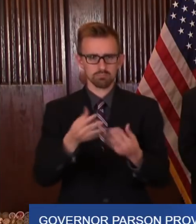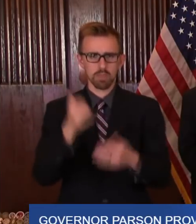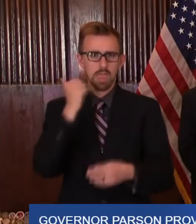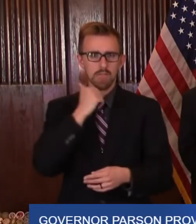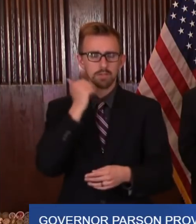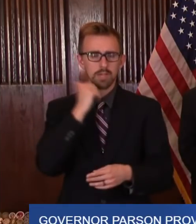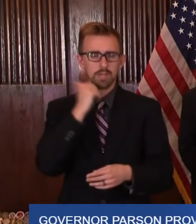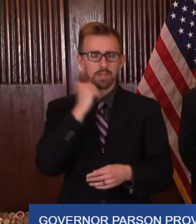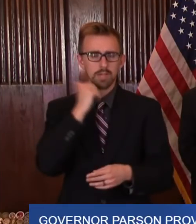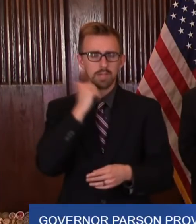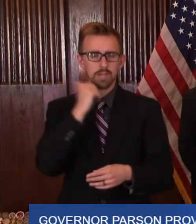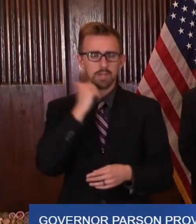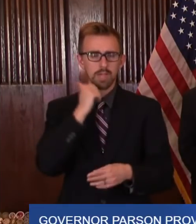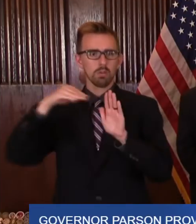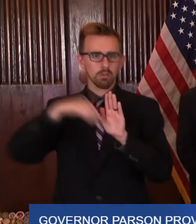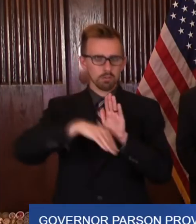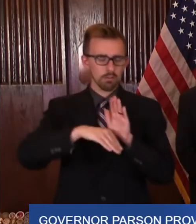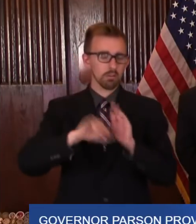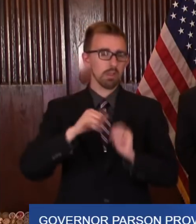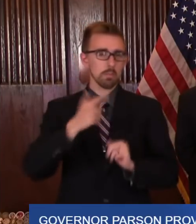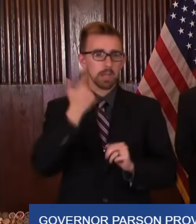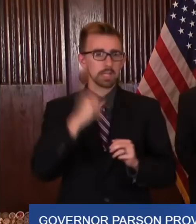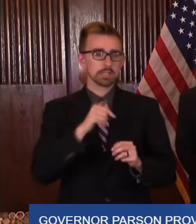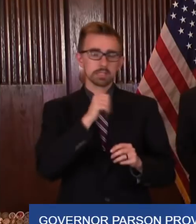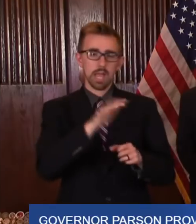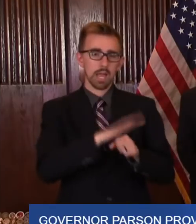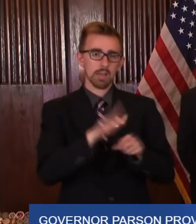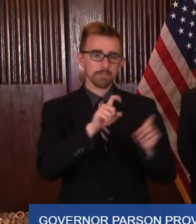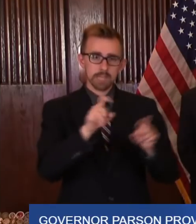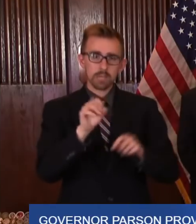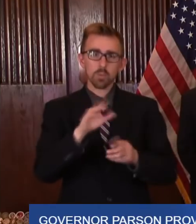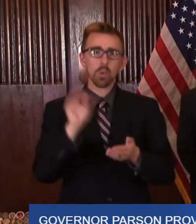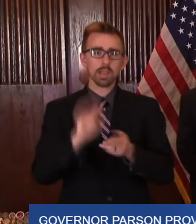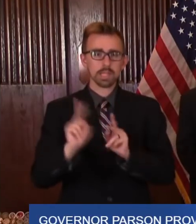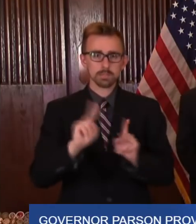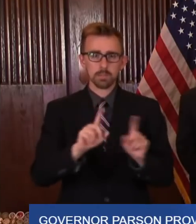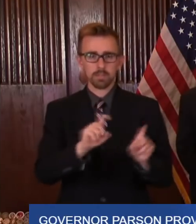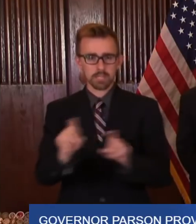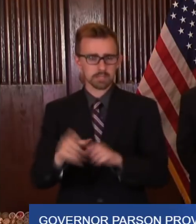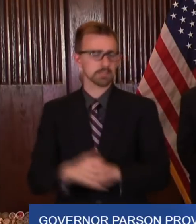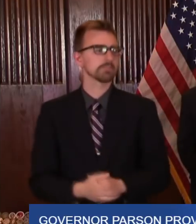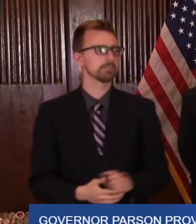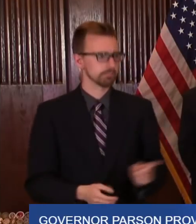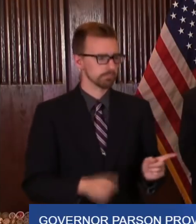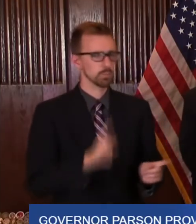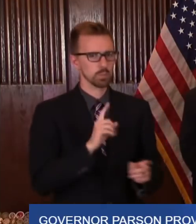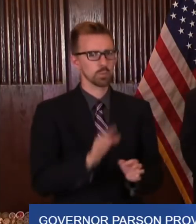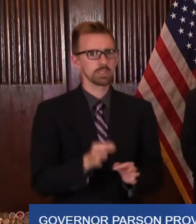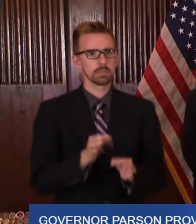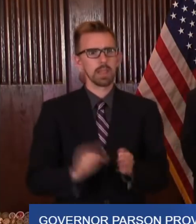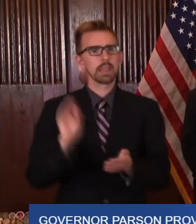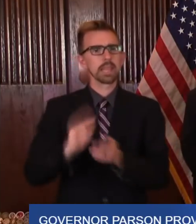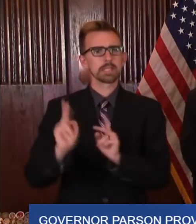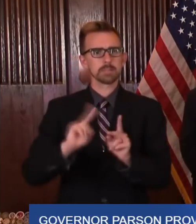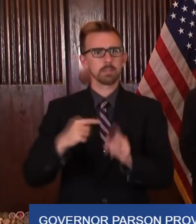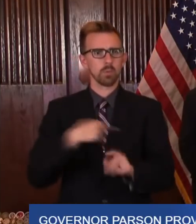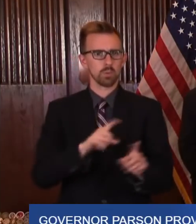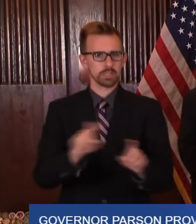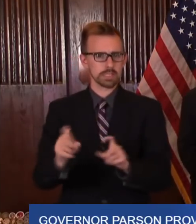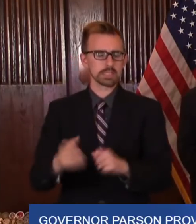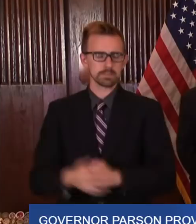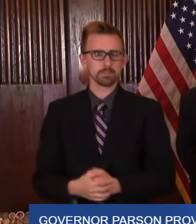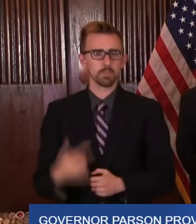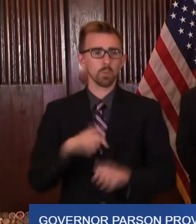is trending downward. Is that due to a lack of tests or fewer people being tested? Jacqueline, it's really simple. It's fewer people being tested. I mean, we